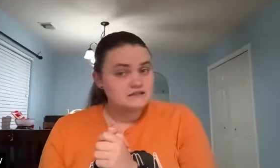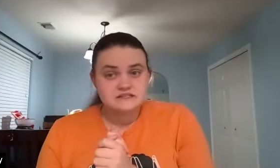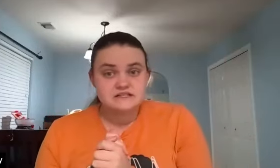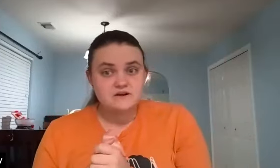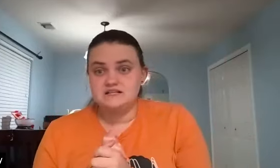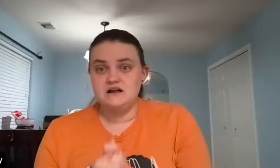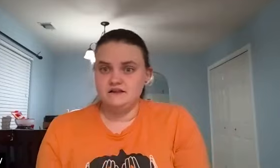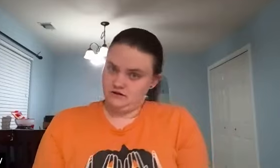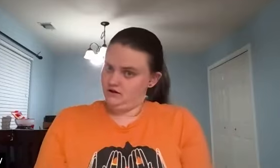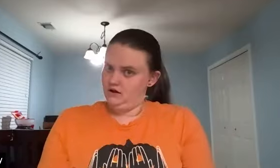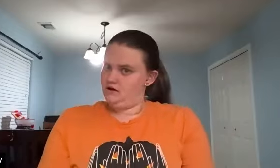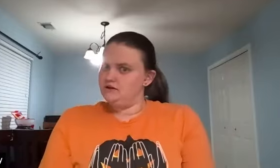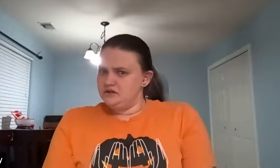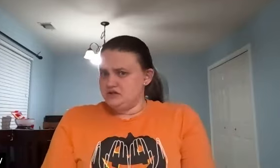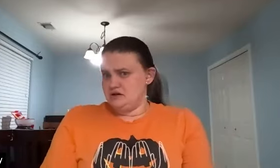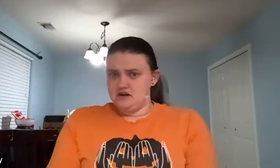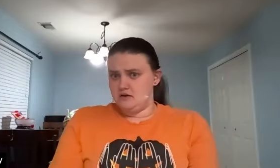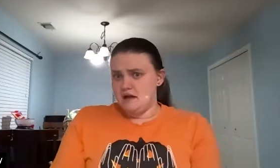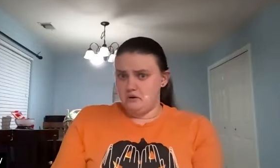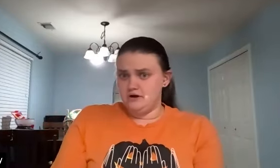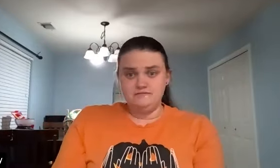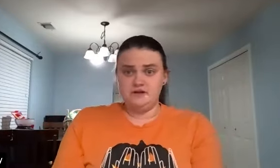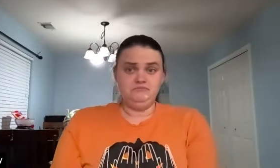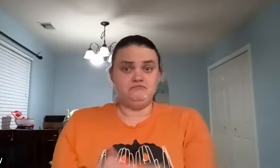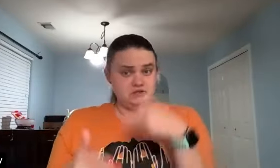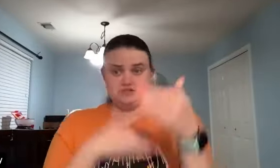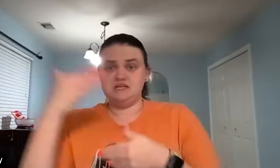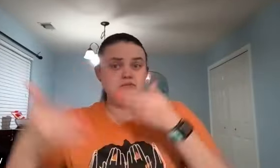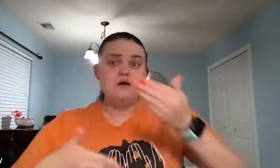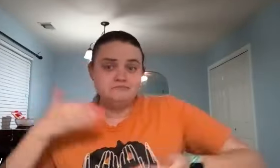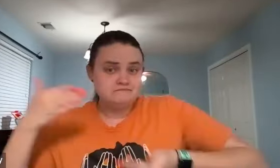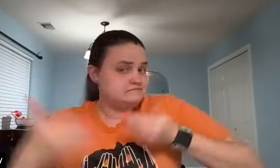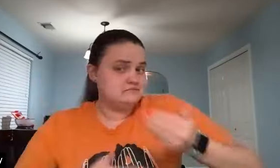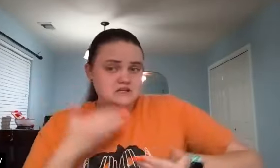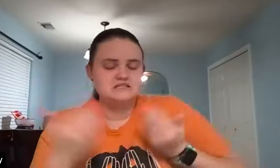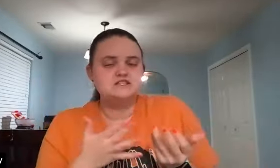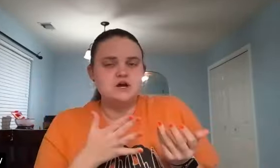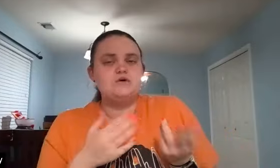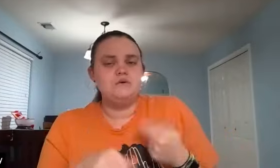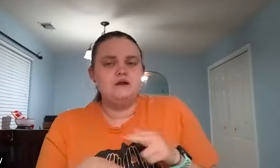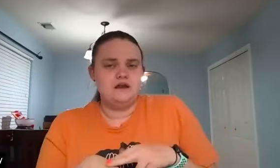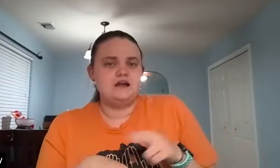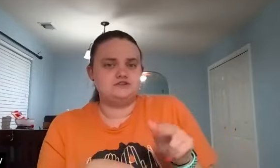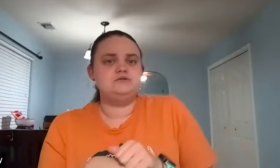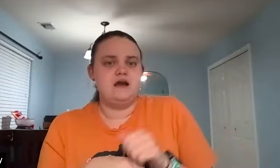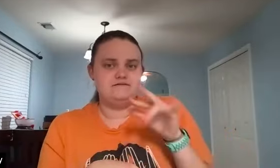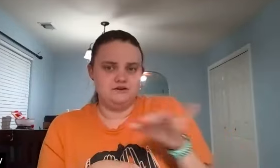any different. It's not like they're like, you didn't know that word? No, we just keep going, because it's so natural to have finger